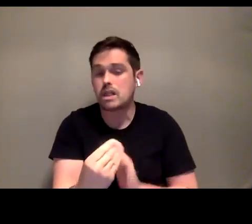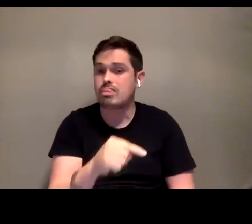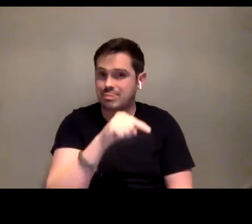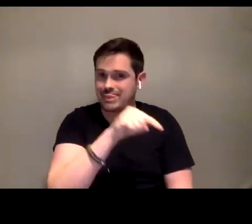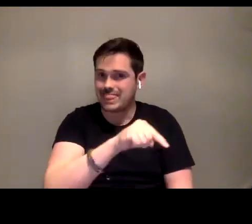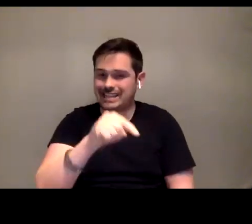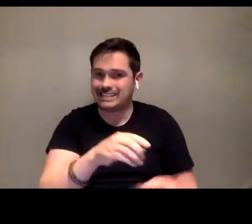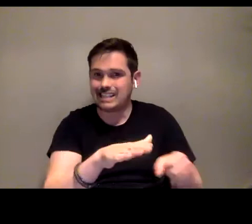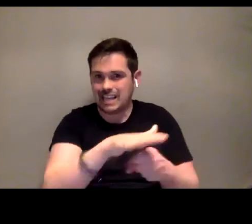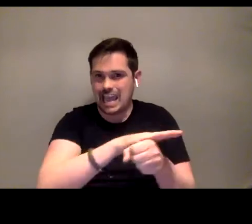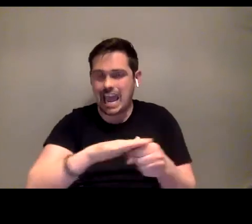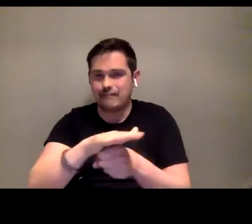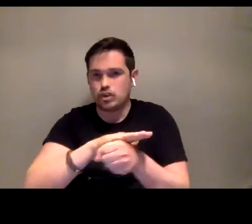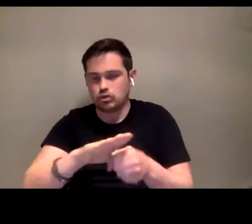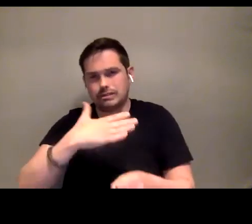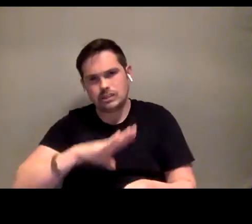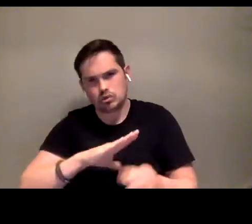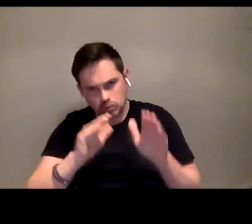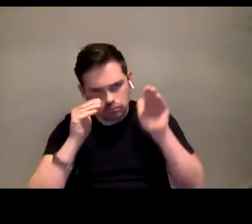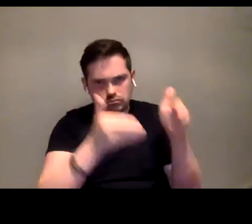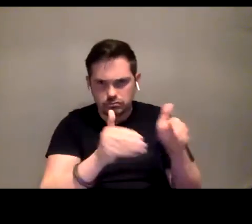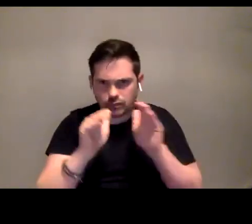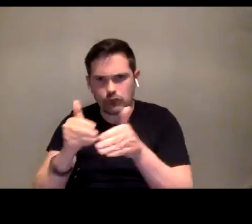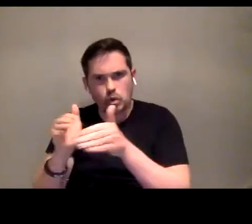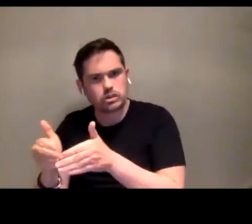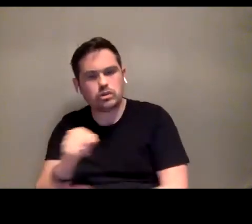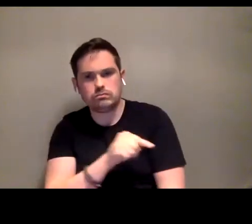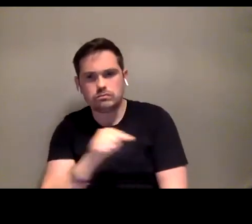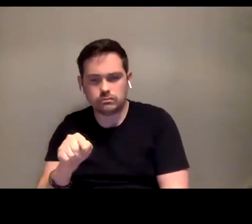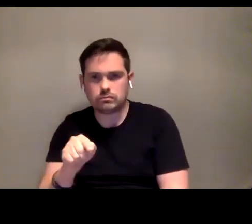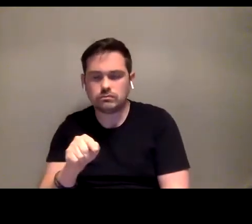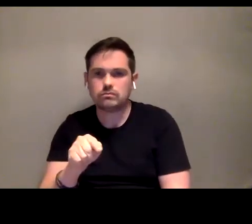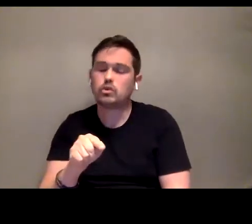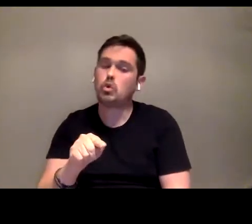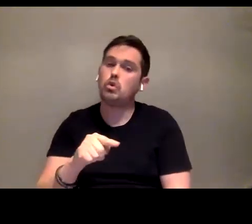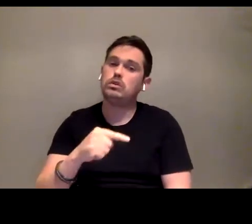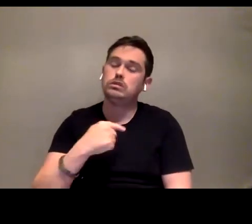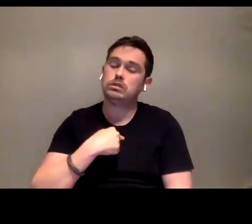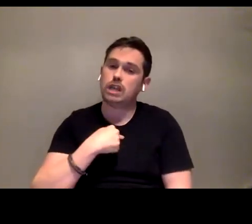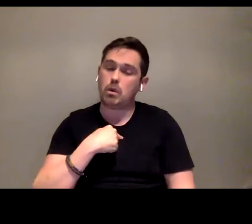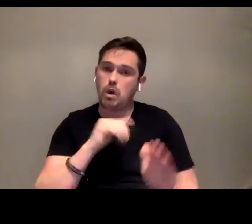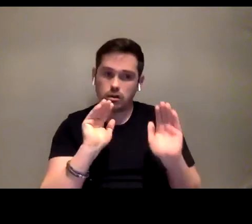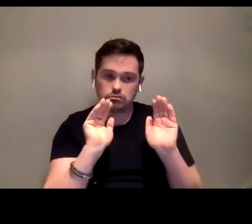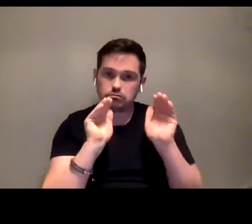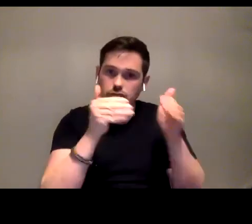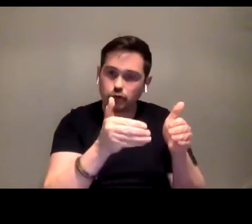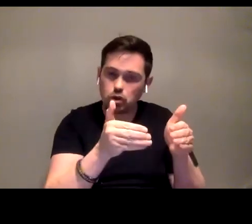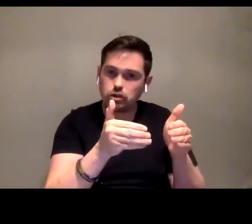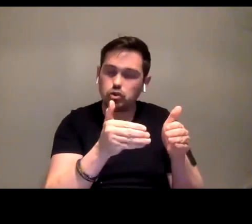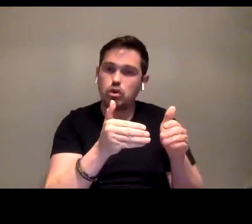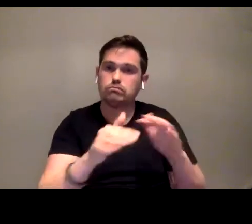prioritise, because not only do they get us towards our climate targets and our emissions reduction targets, but they